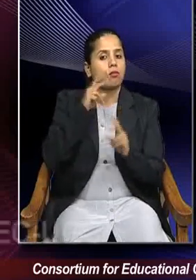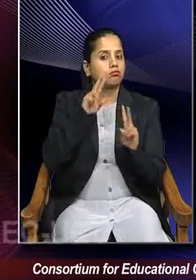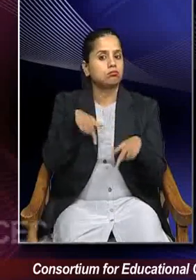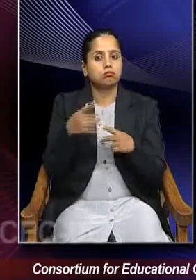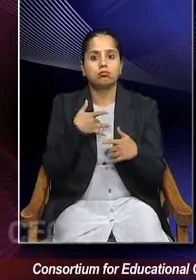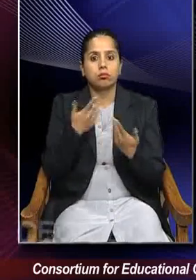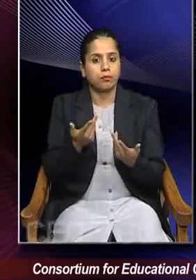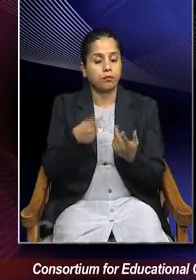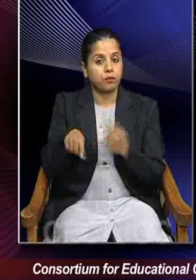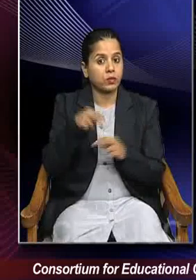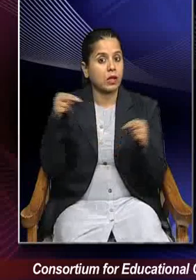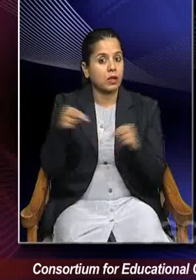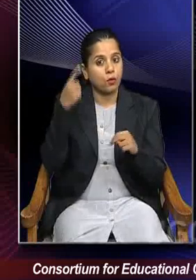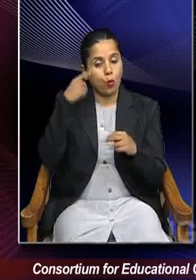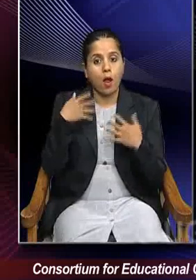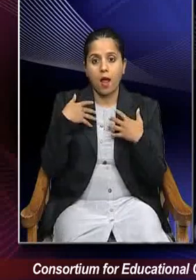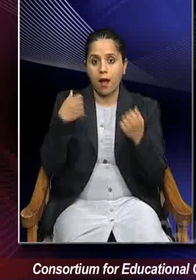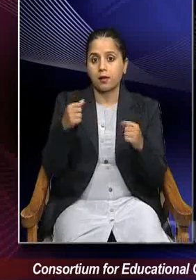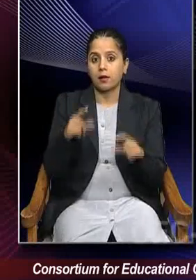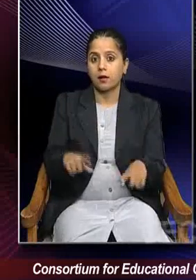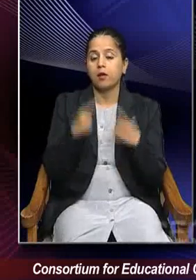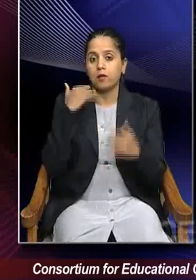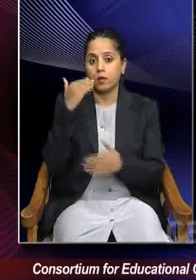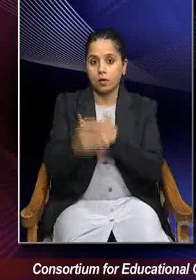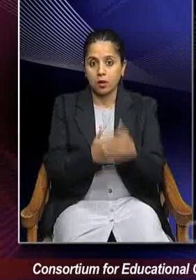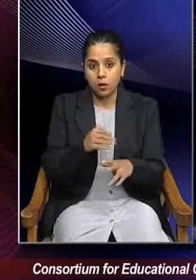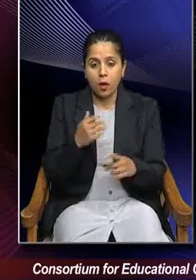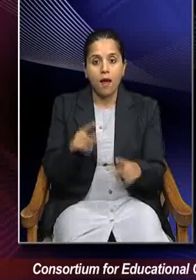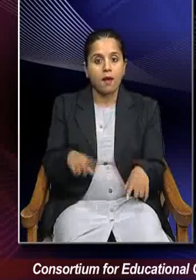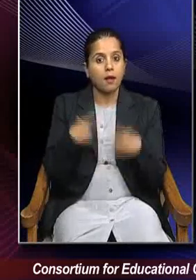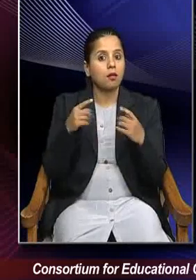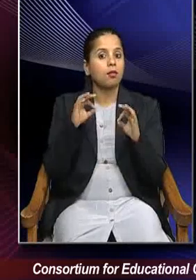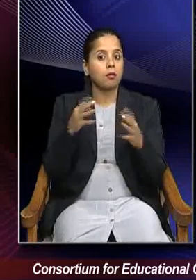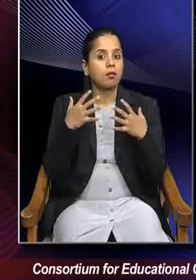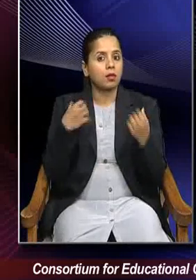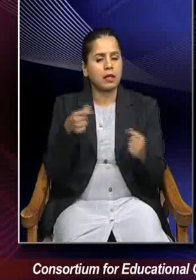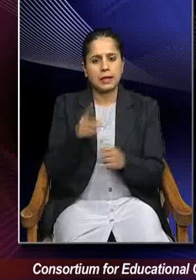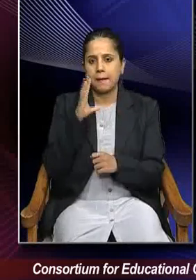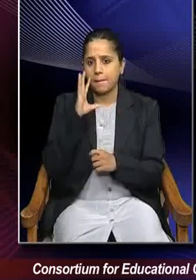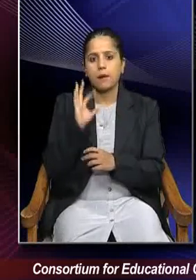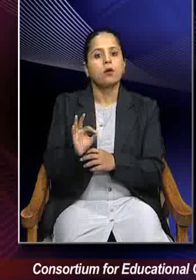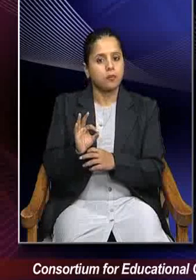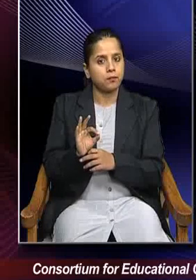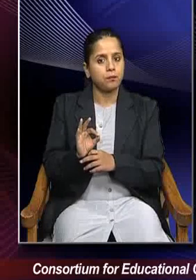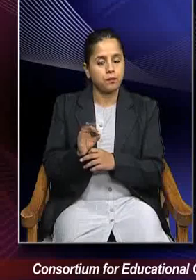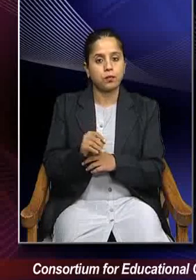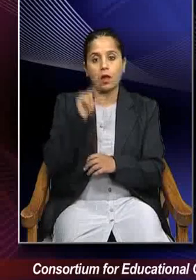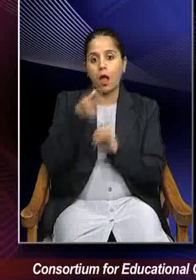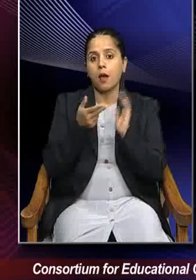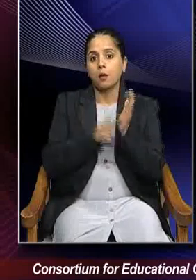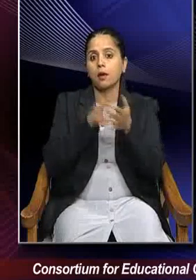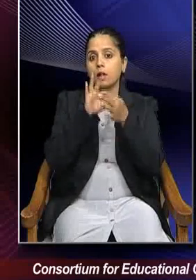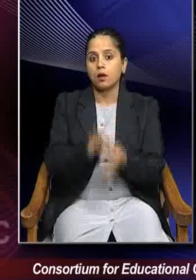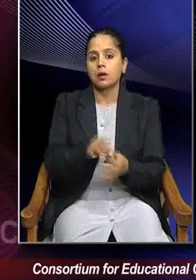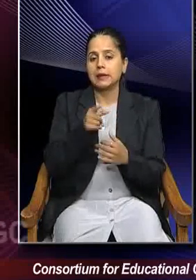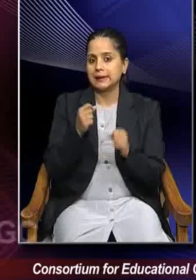And so therefore the need for healthy living and healthy lifestyle is very critical. In urban context, it becomes